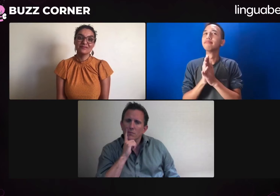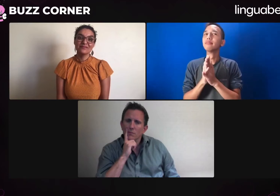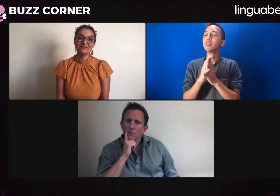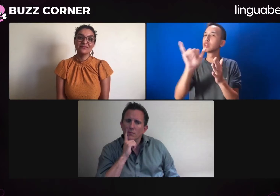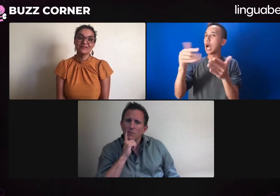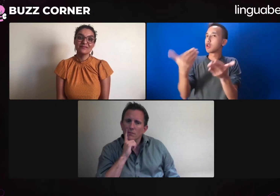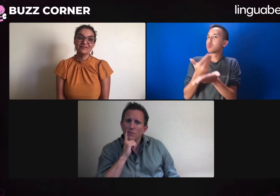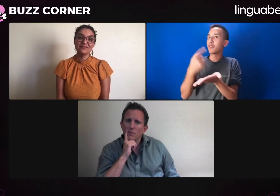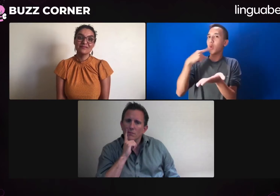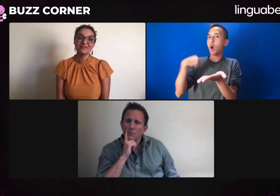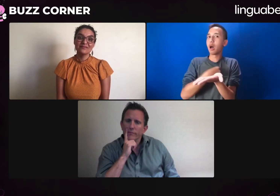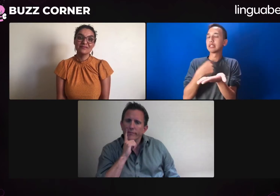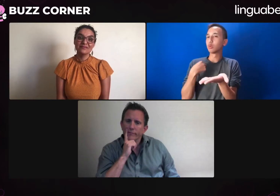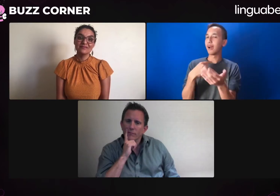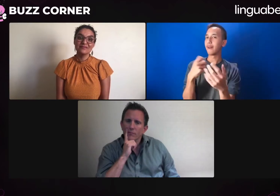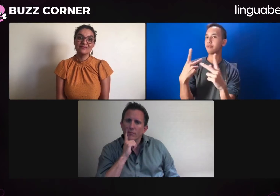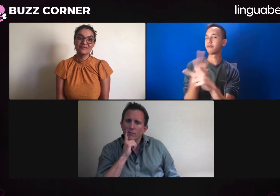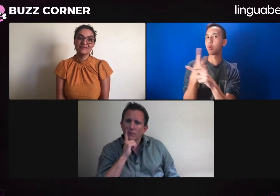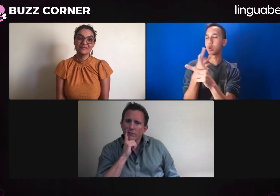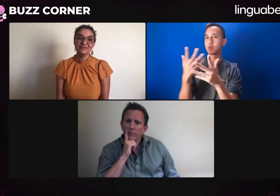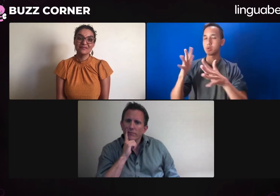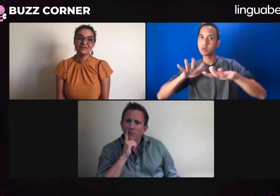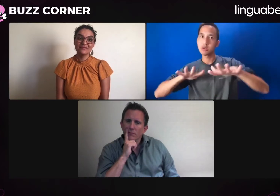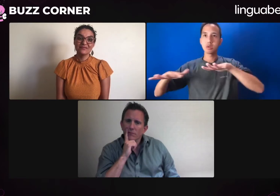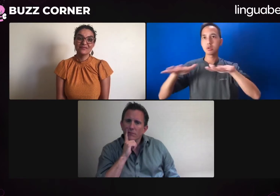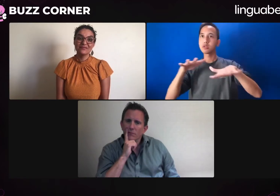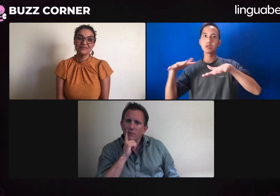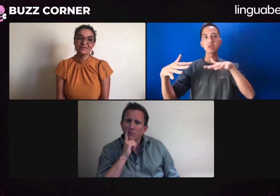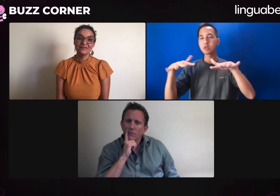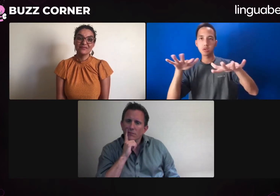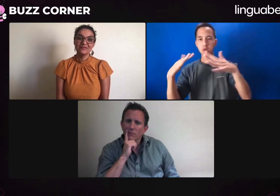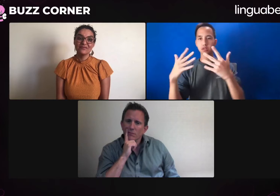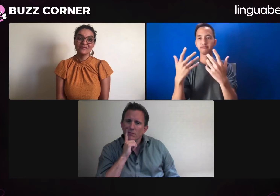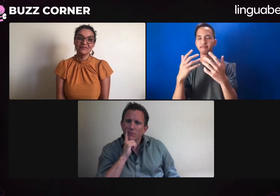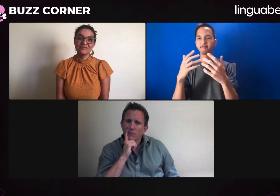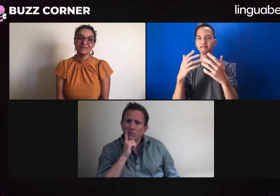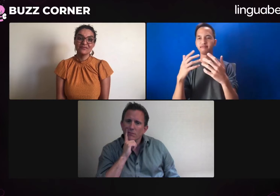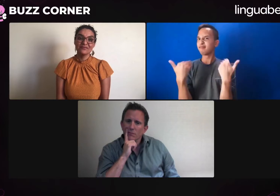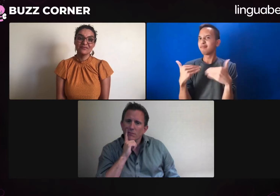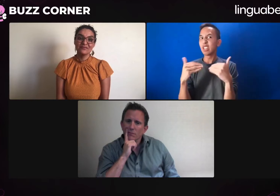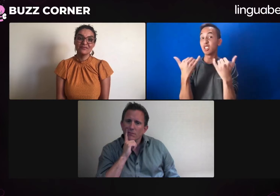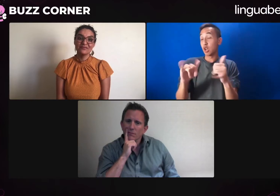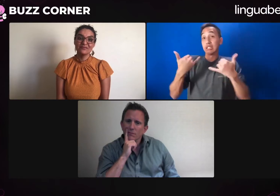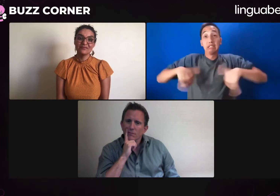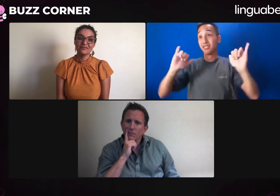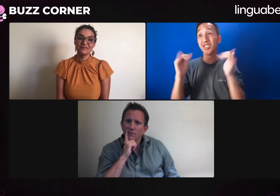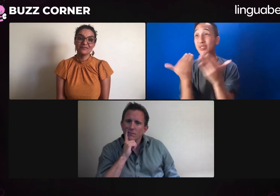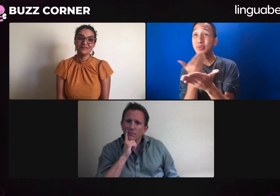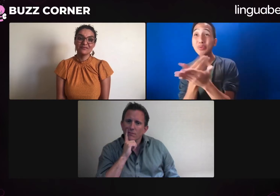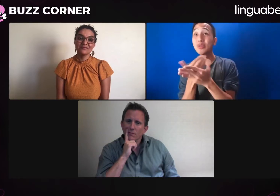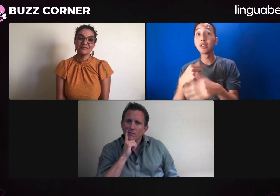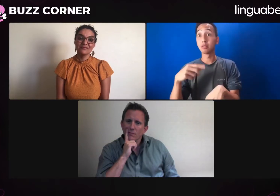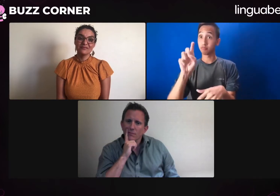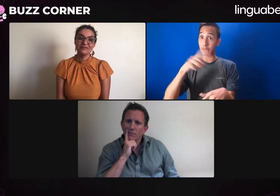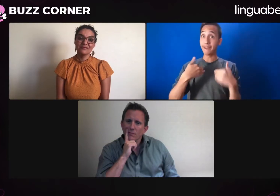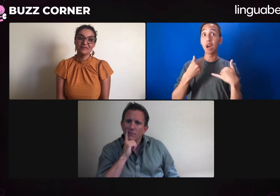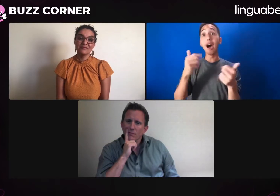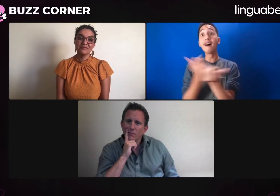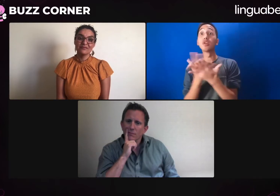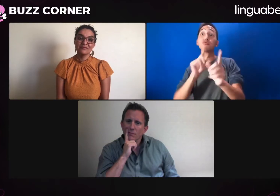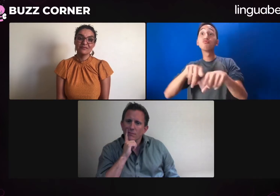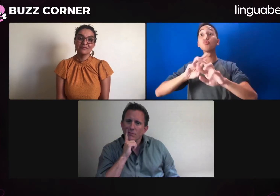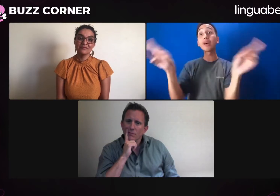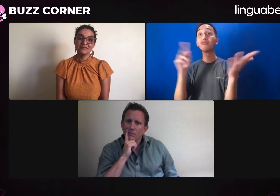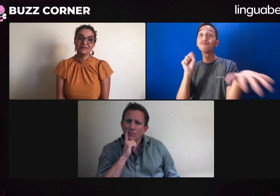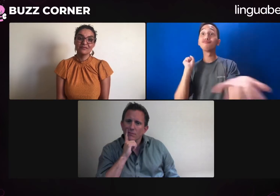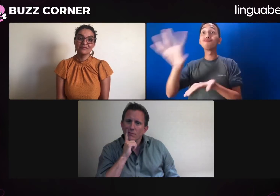power shift or power imbalance. That's something that we need to find an answer to. And that's tough. I mean, it's still